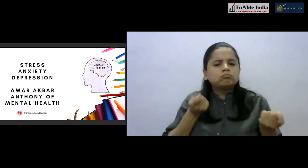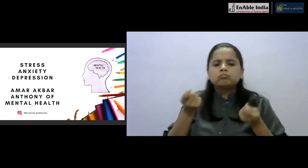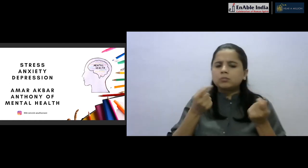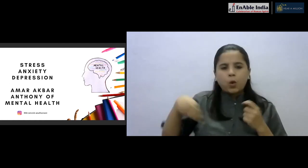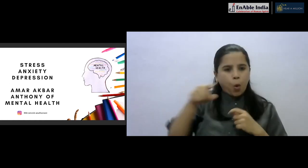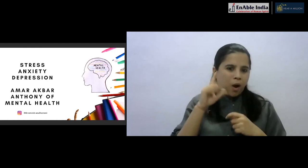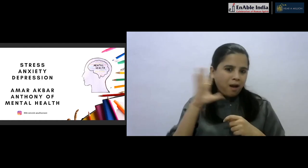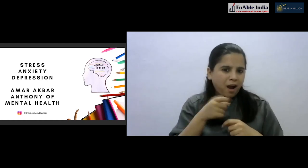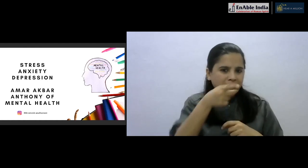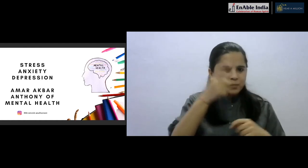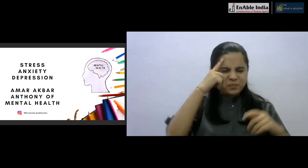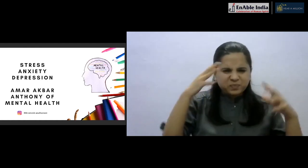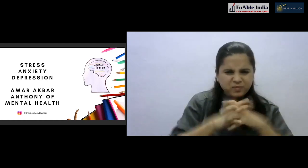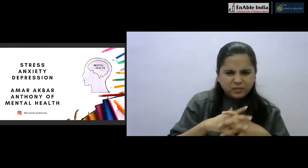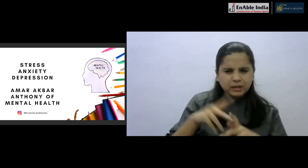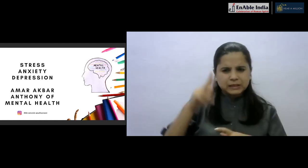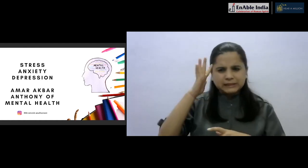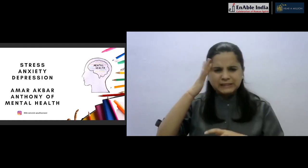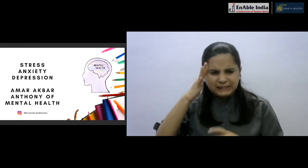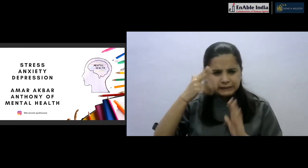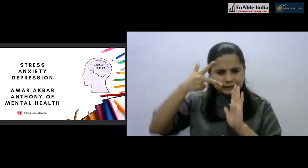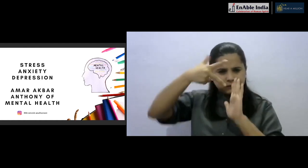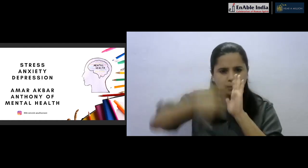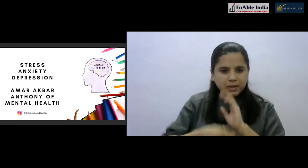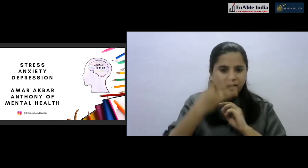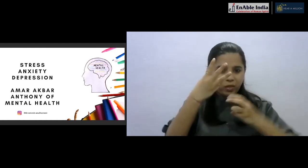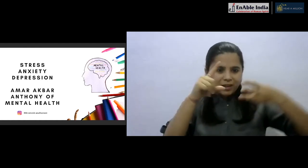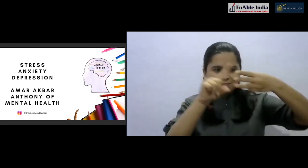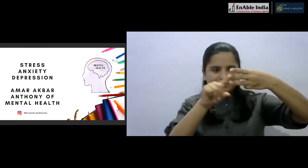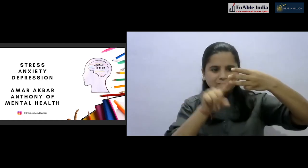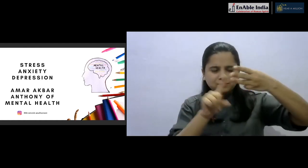right? Stress, anxiety, and depression.